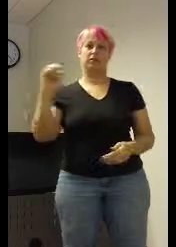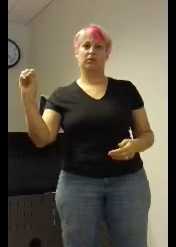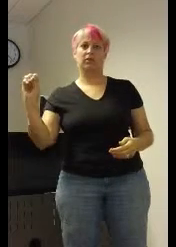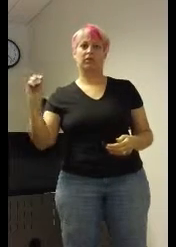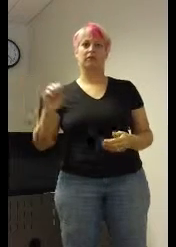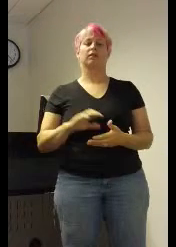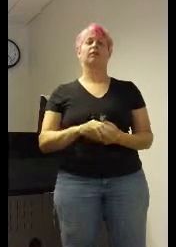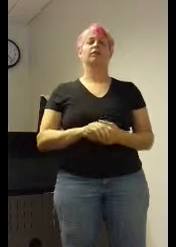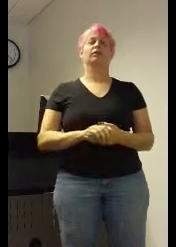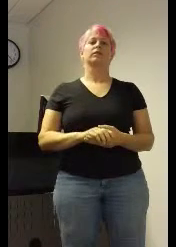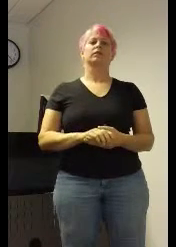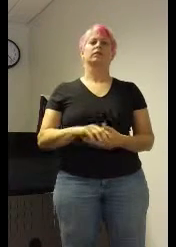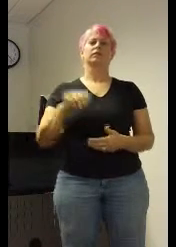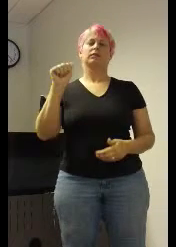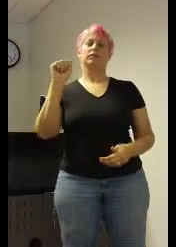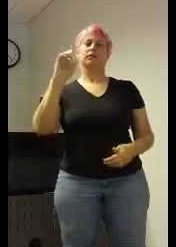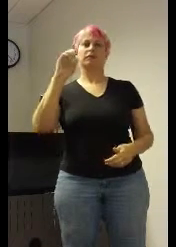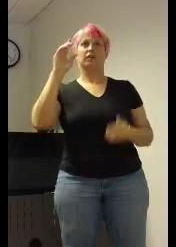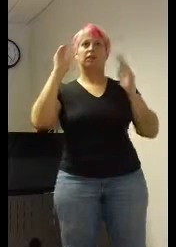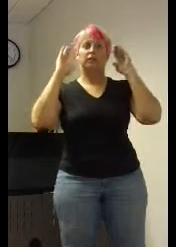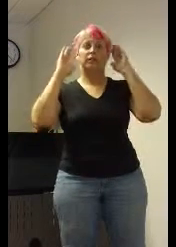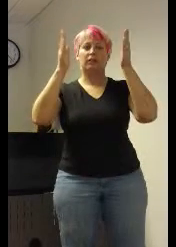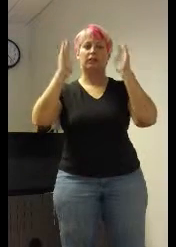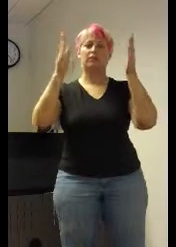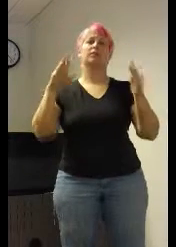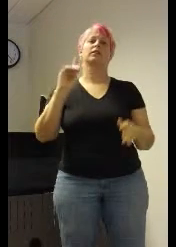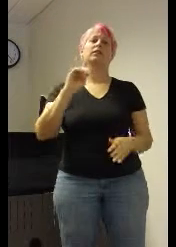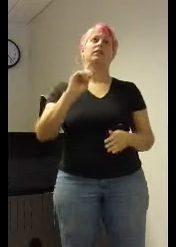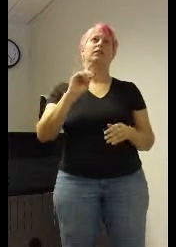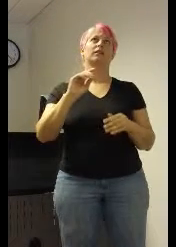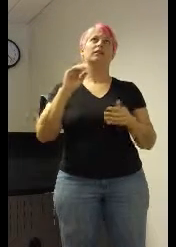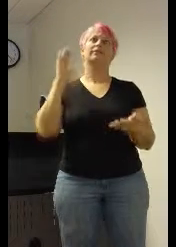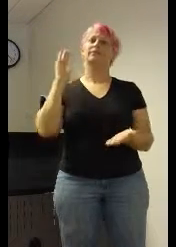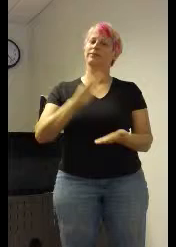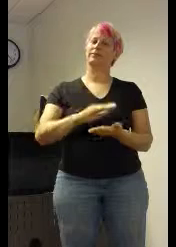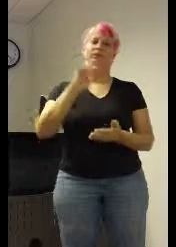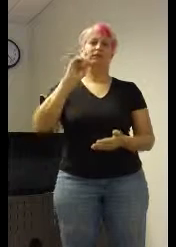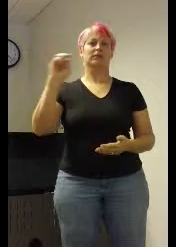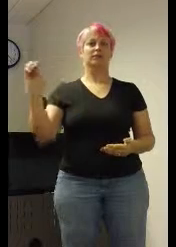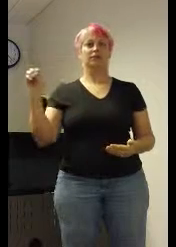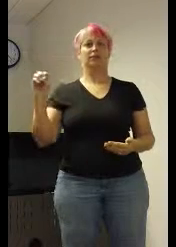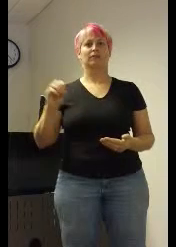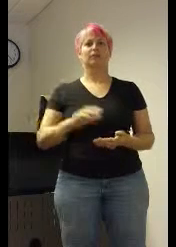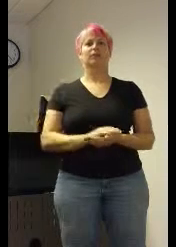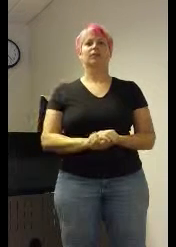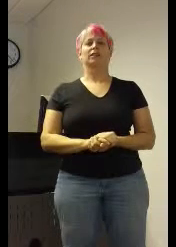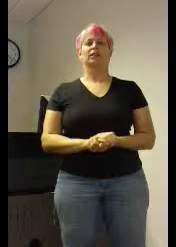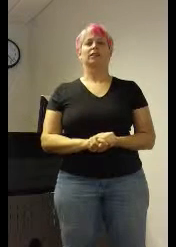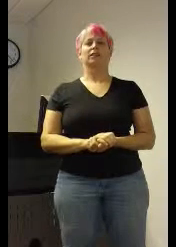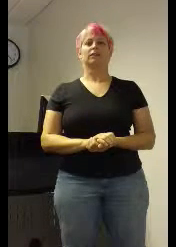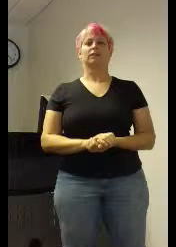deficit disorder, having trouble paying attention, ADHD, having trouble paying attention, but